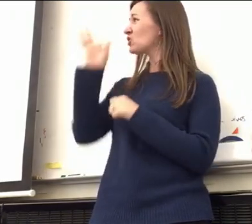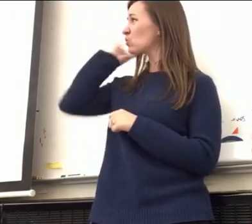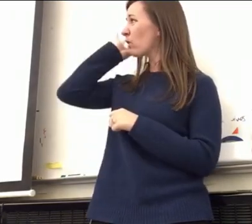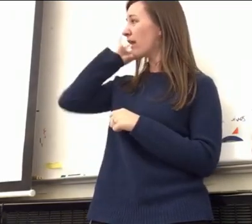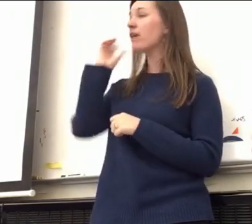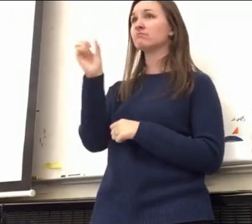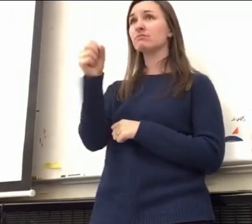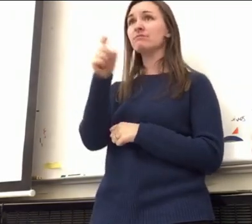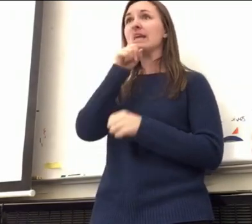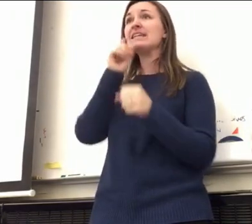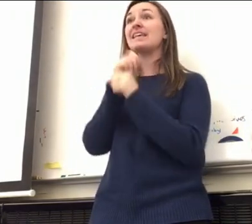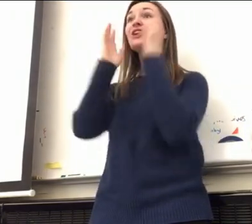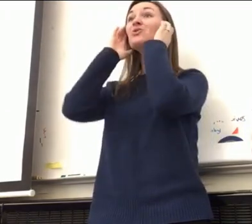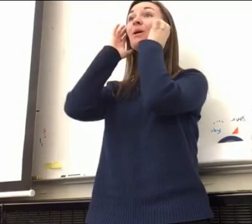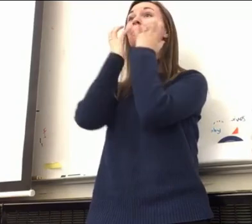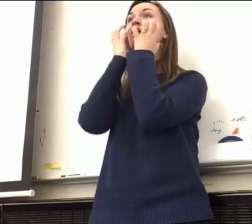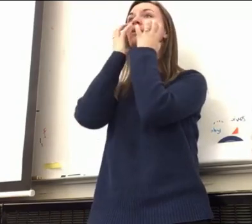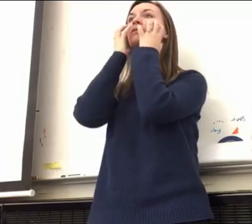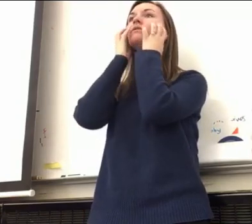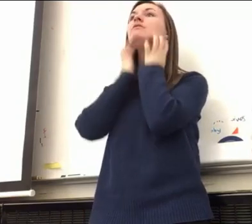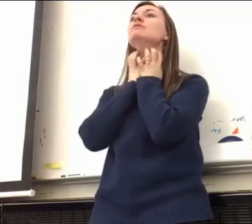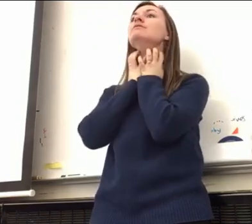Yeah, that's like his actual facial hair.